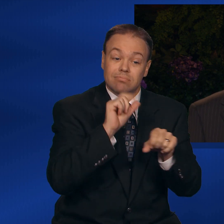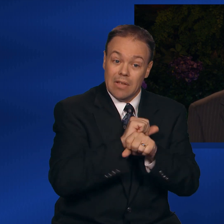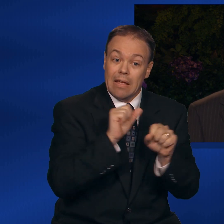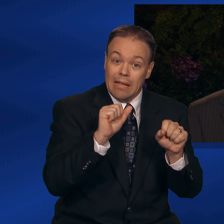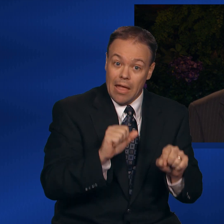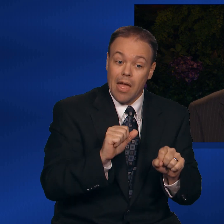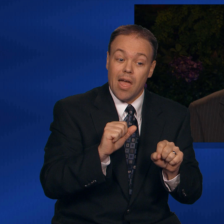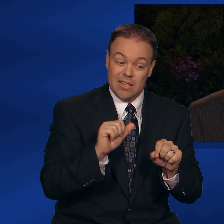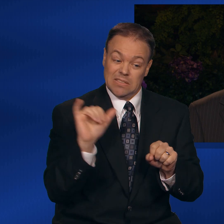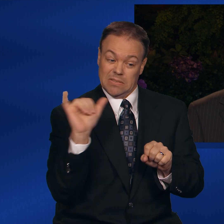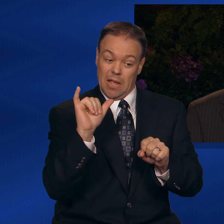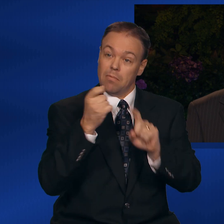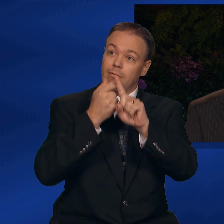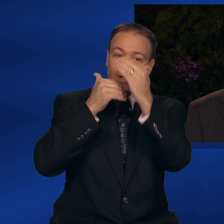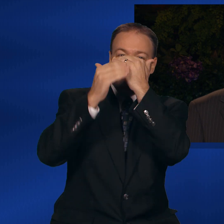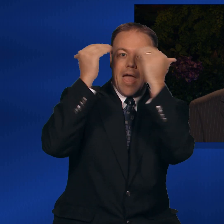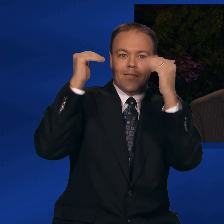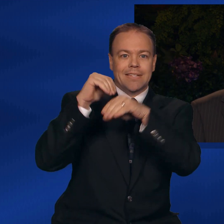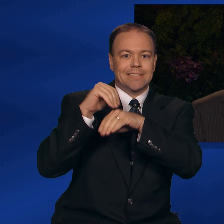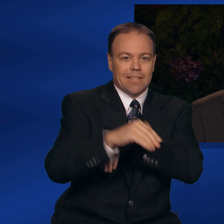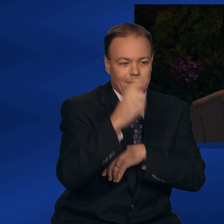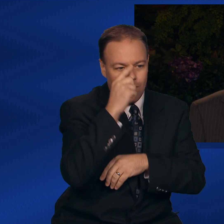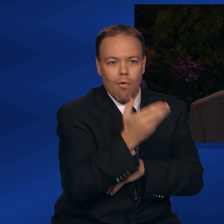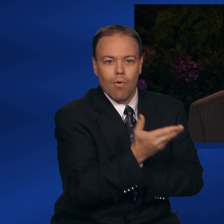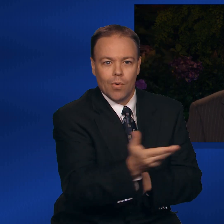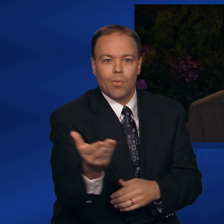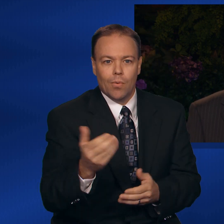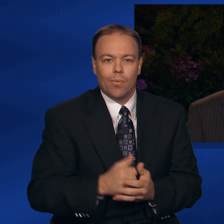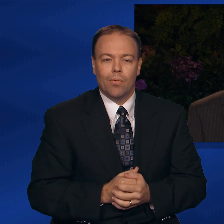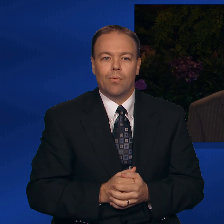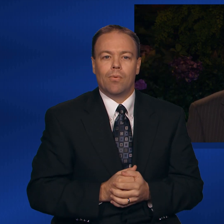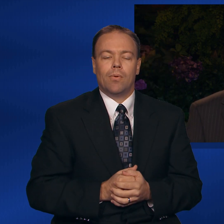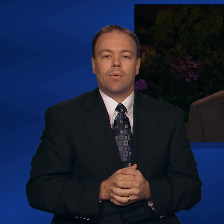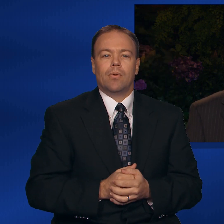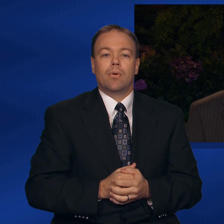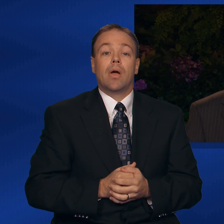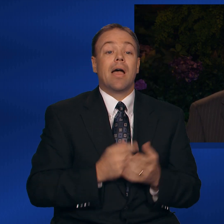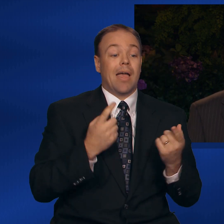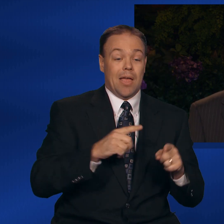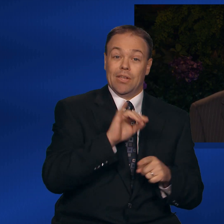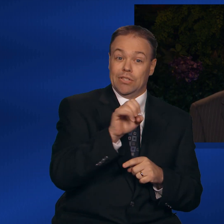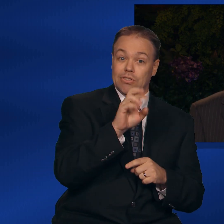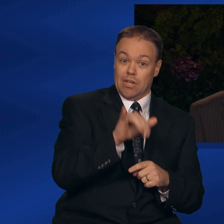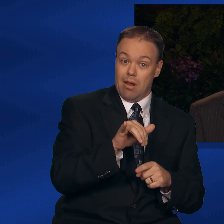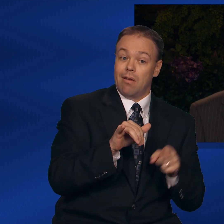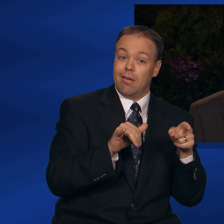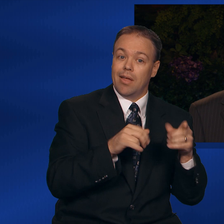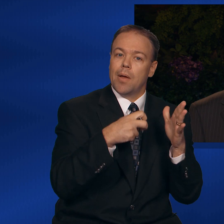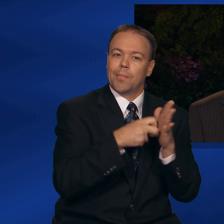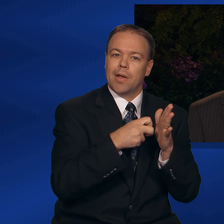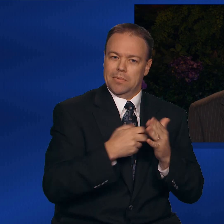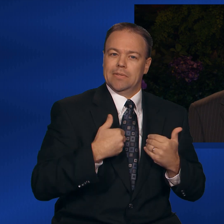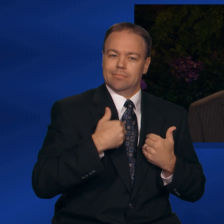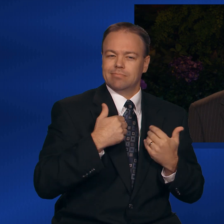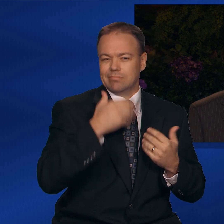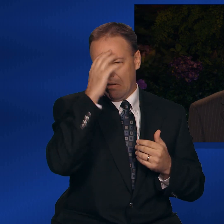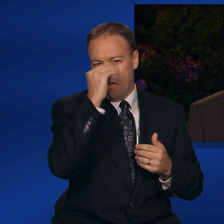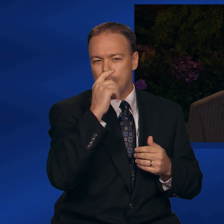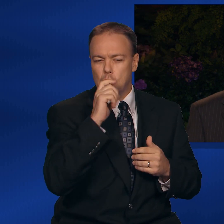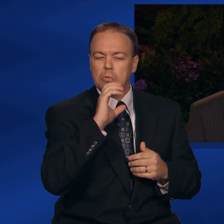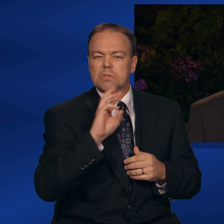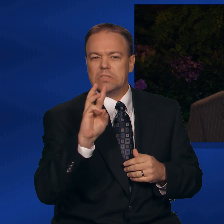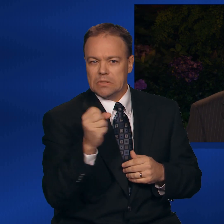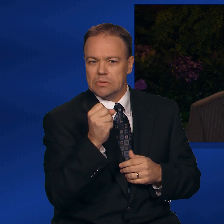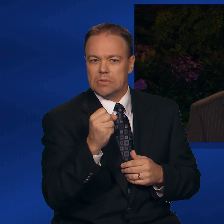you. That happened to Jerry, a Protestant gentleman in his mid-60s who lives